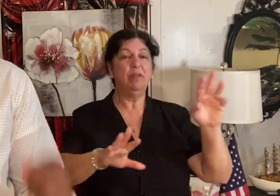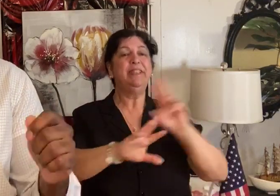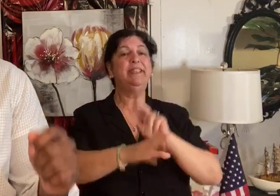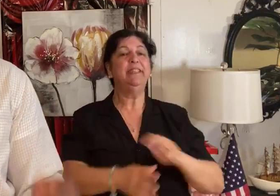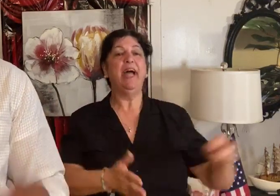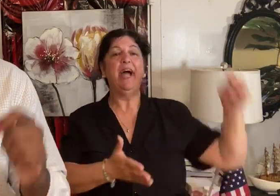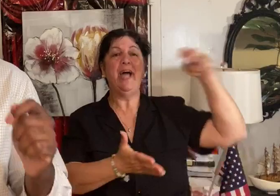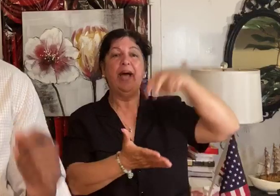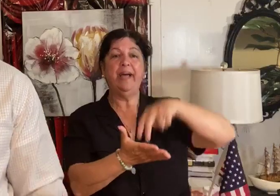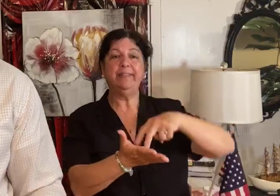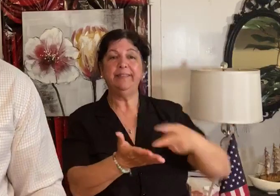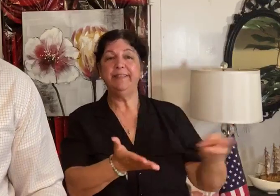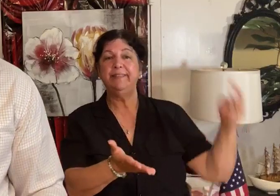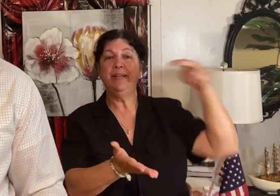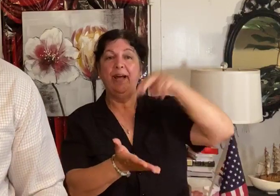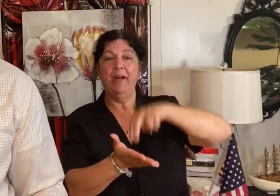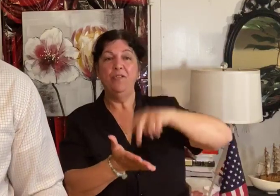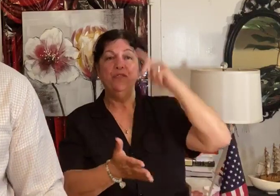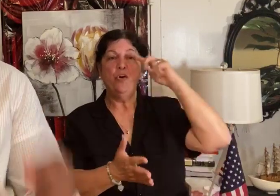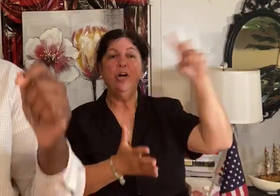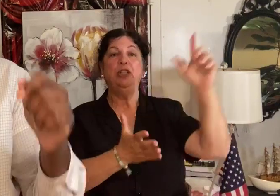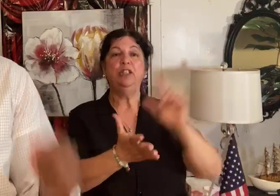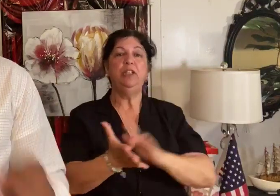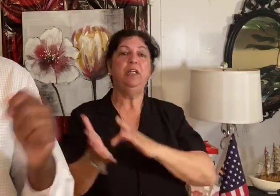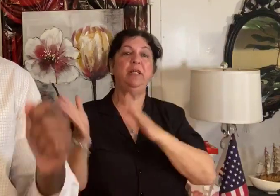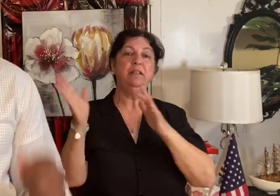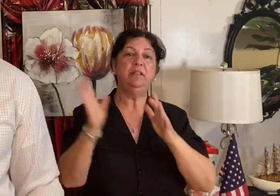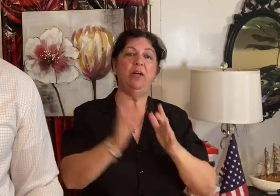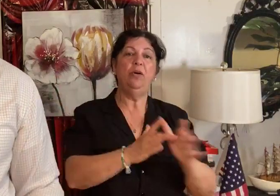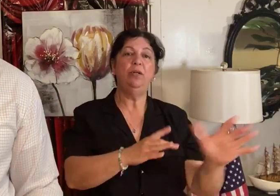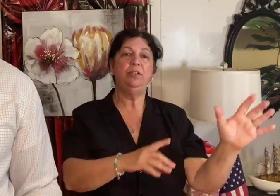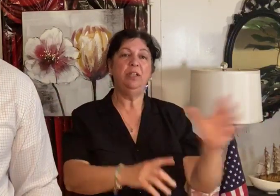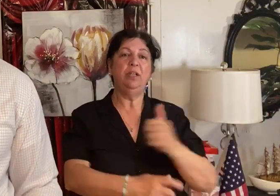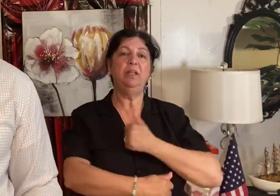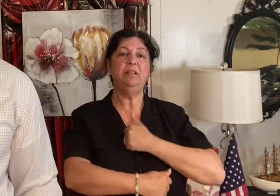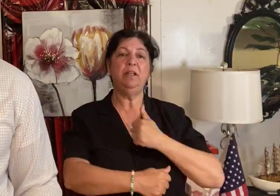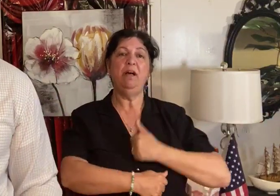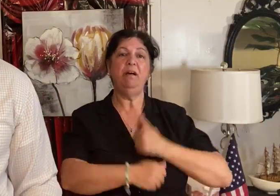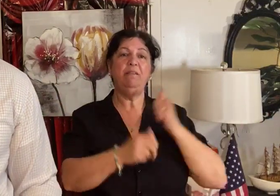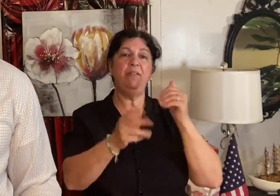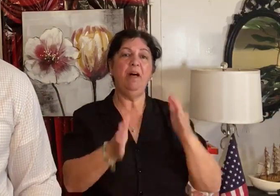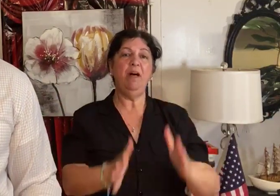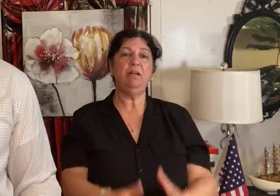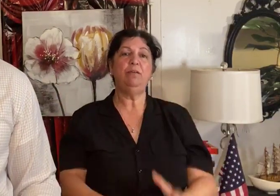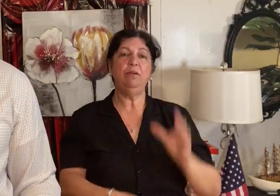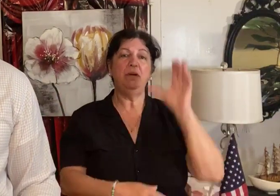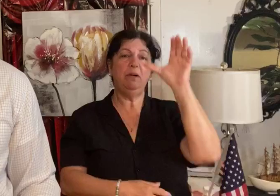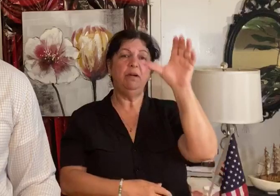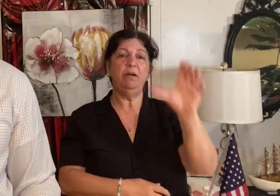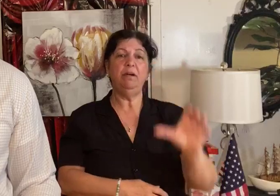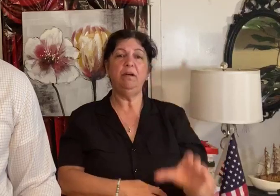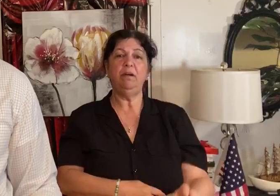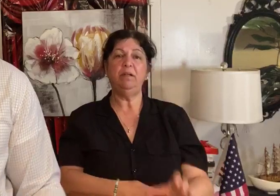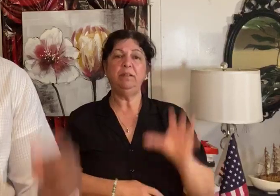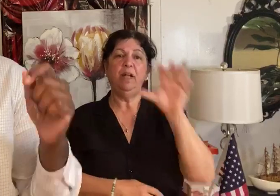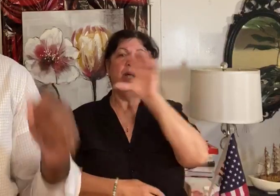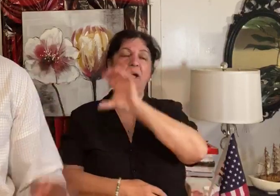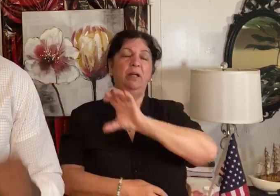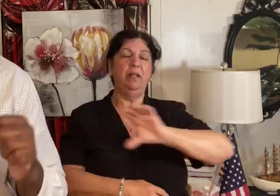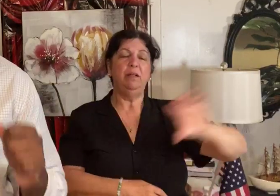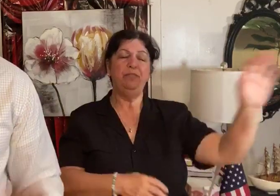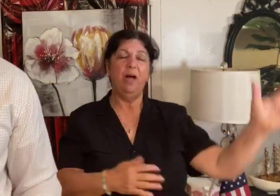Stand up for Jesus, ye soldiers of the